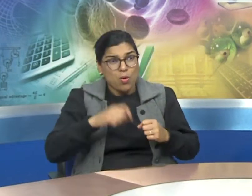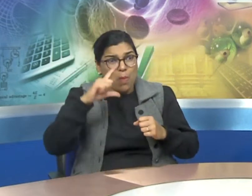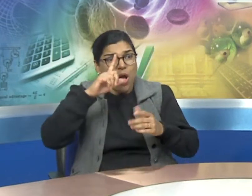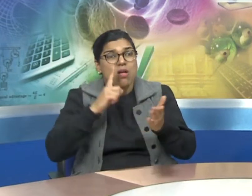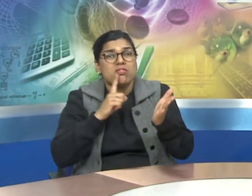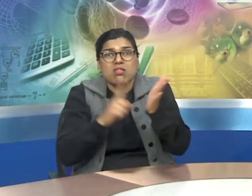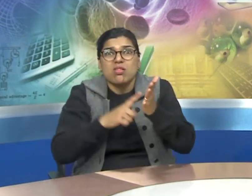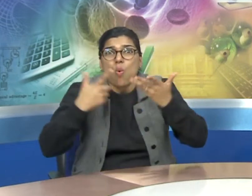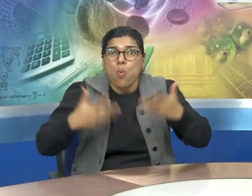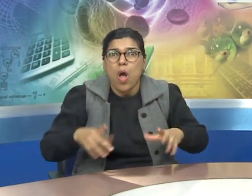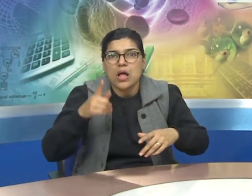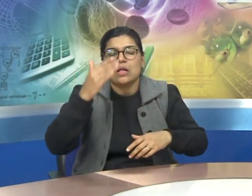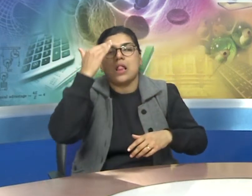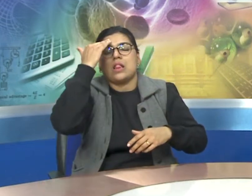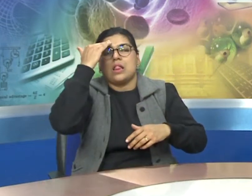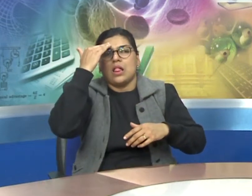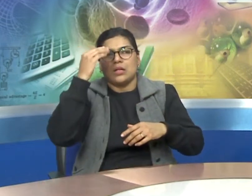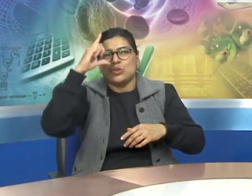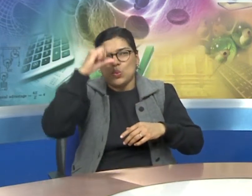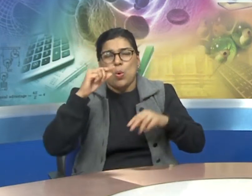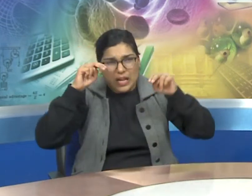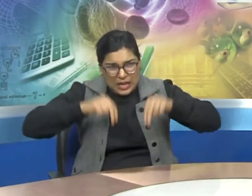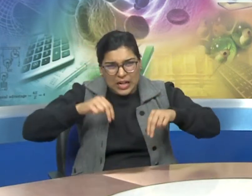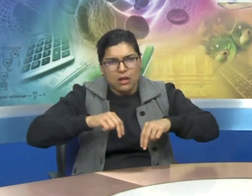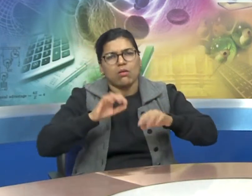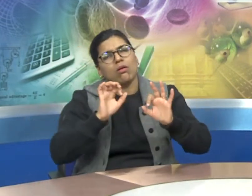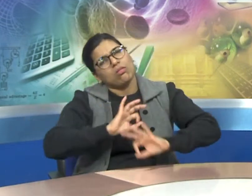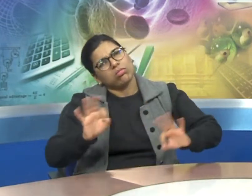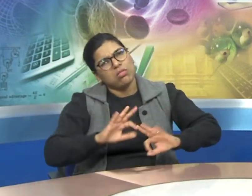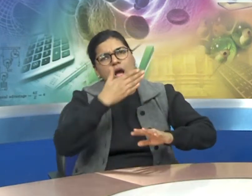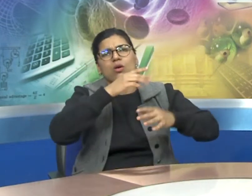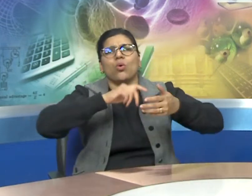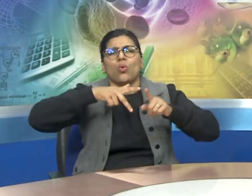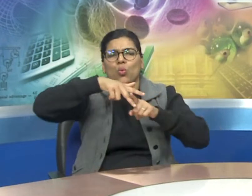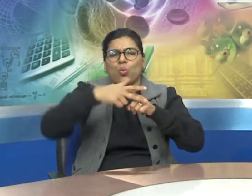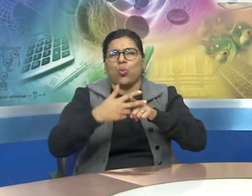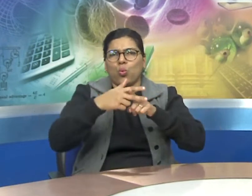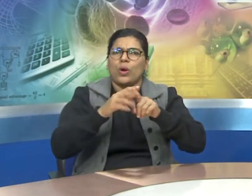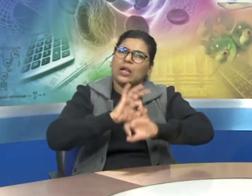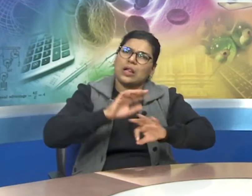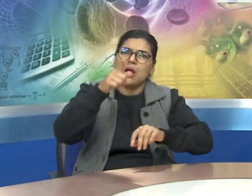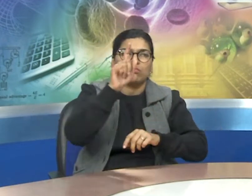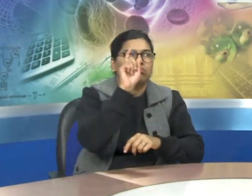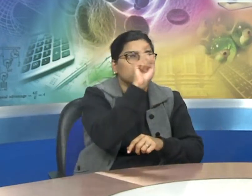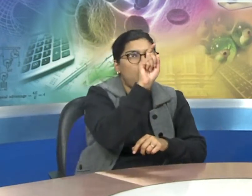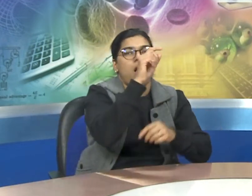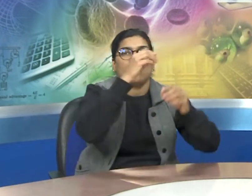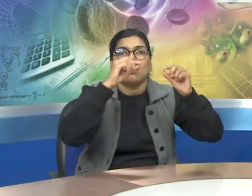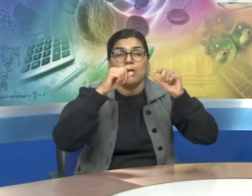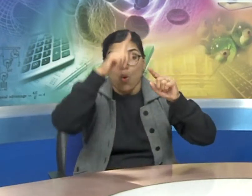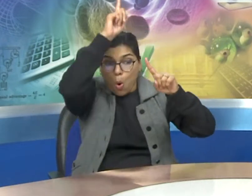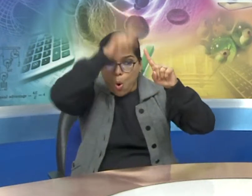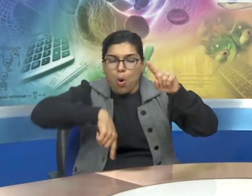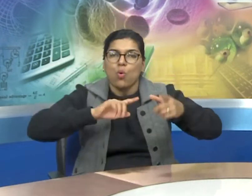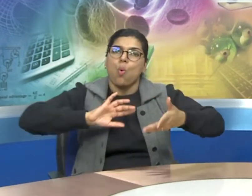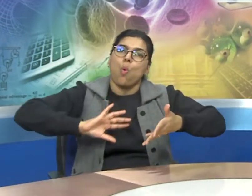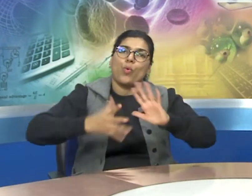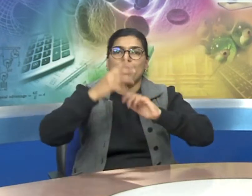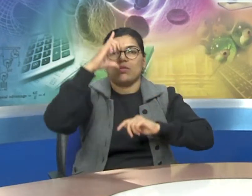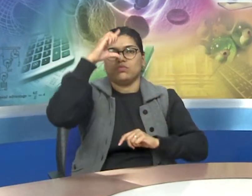requirement, and whatever content you will select, that content would be changed to